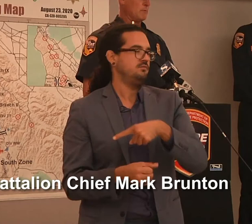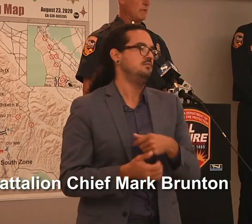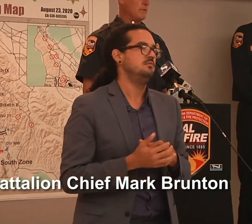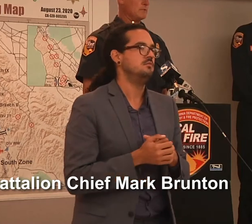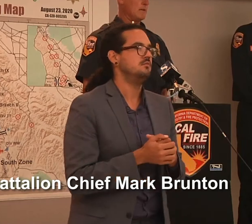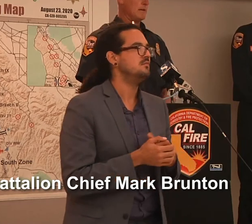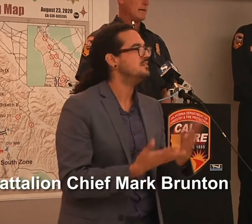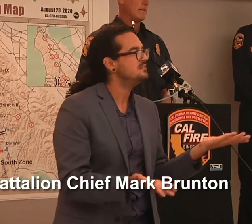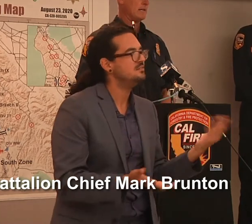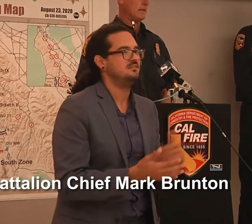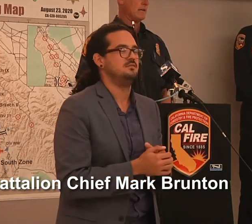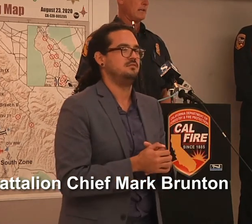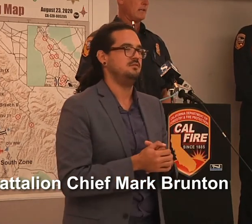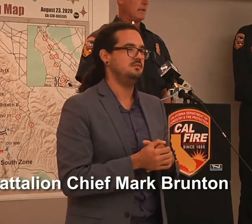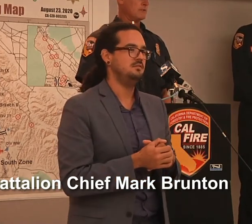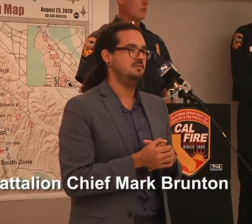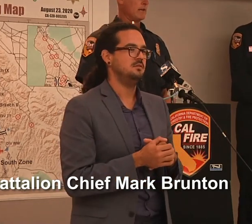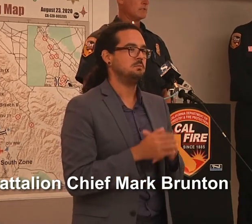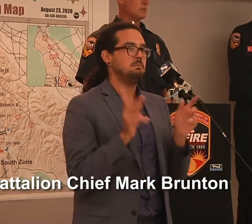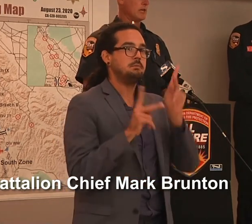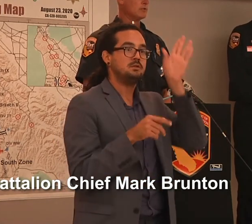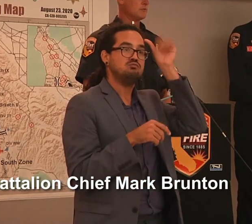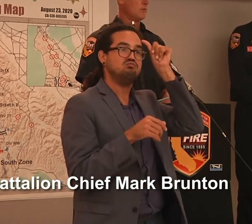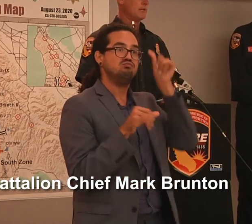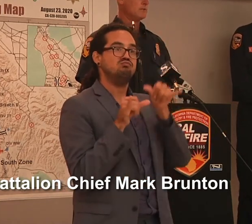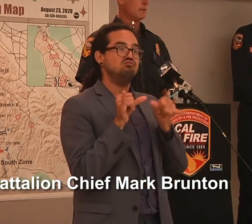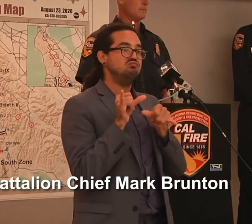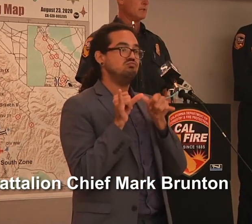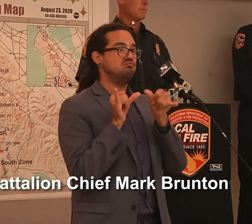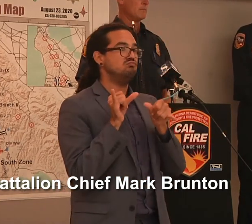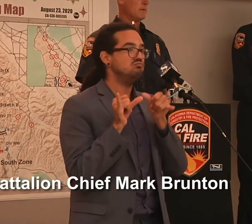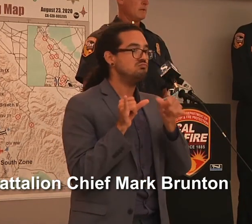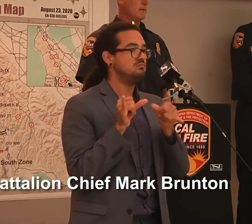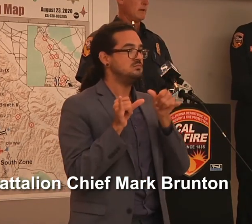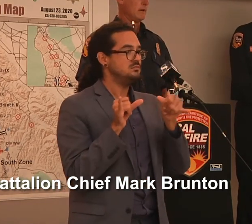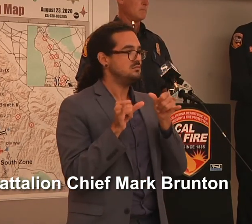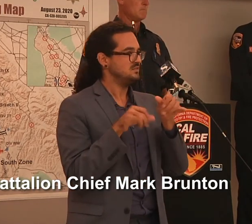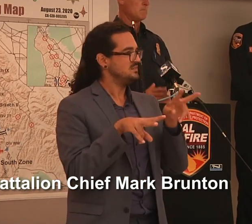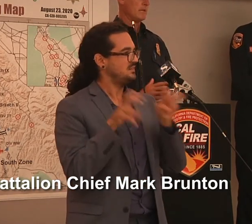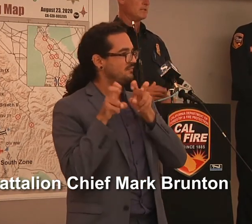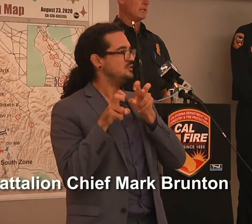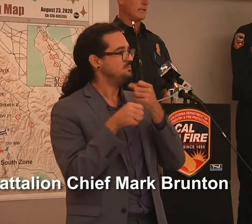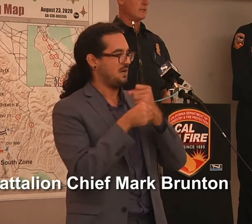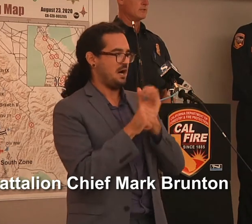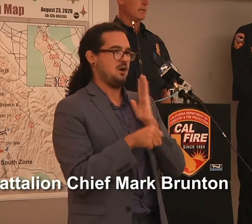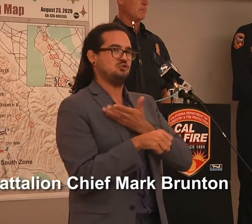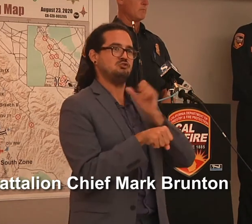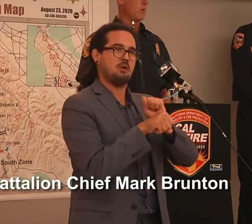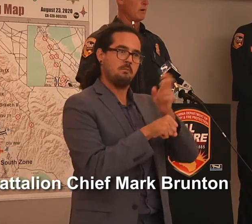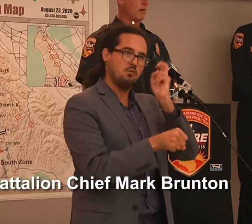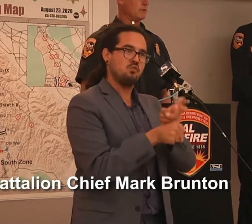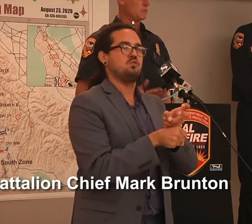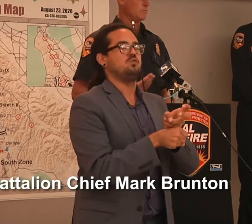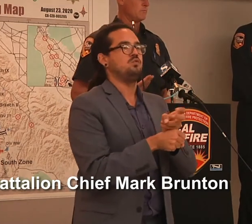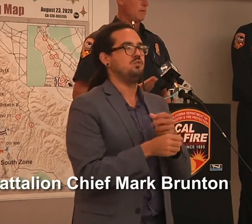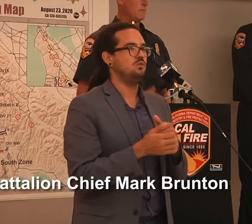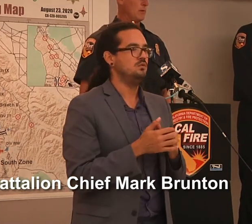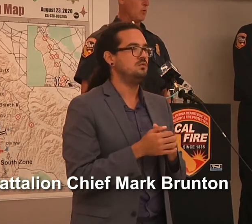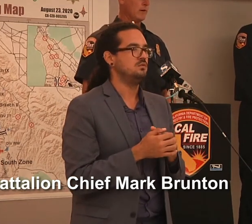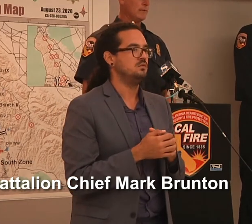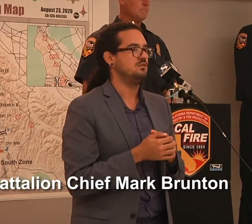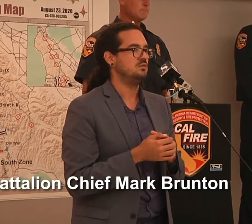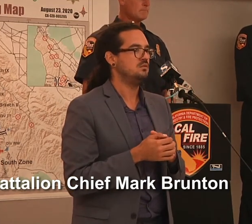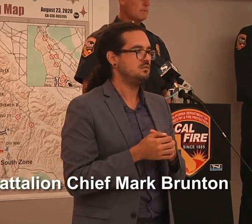For those people that have stayed behind, it has created some challenges for us, some innocently and some where, as